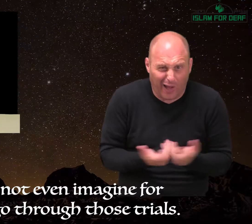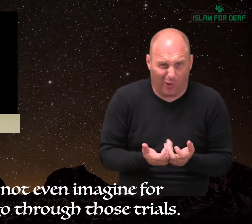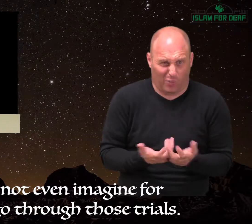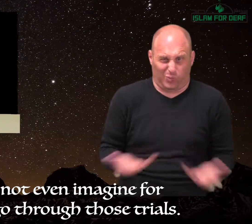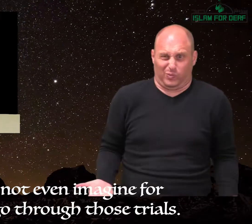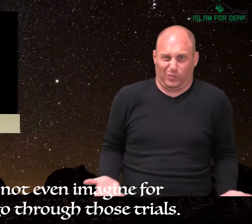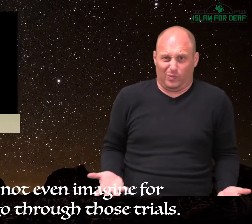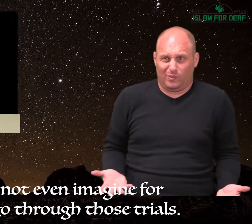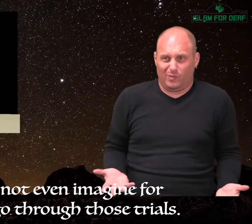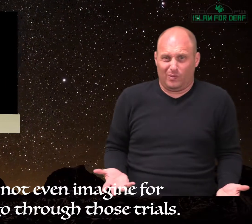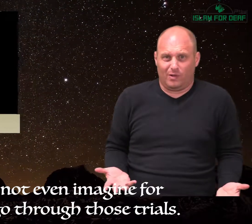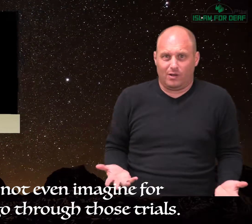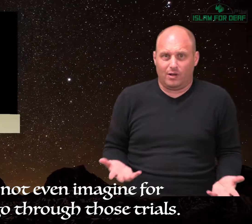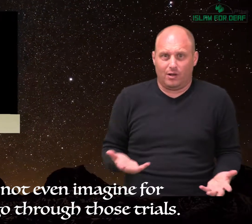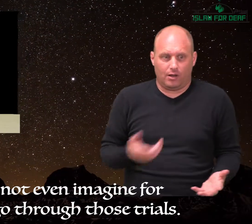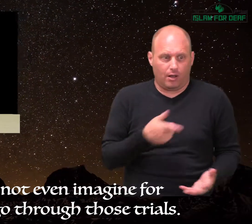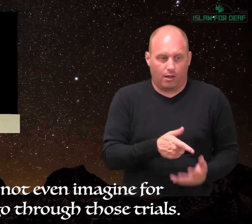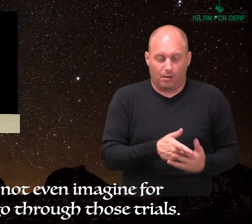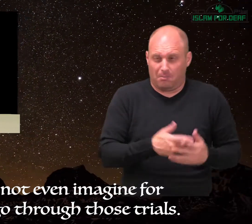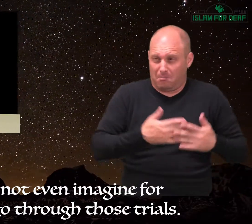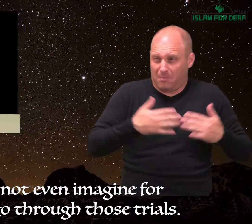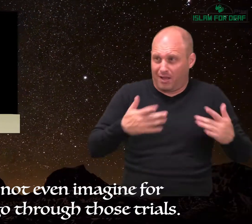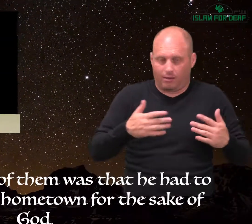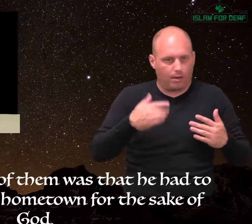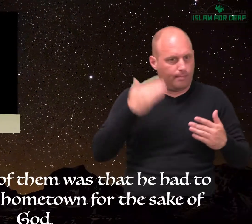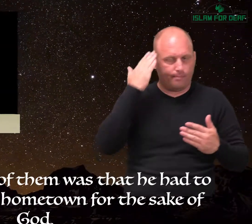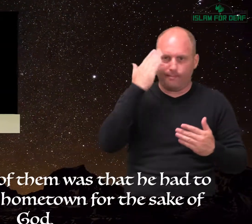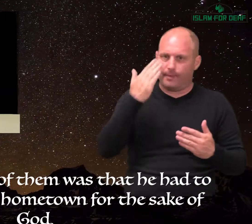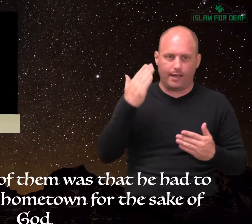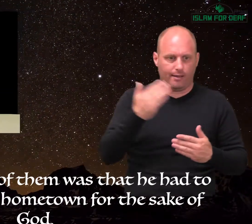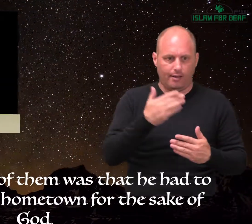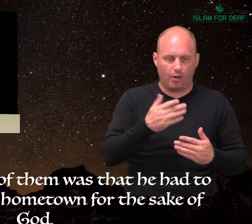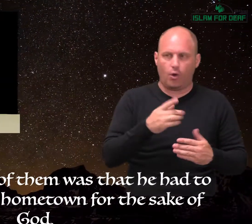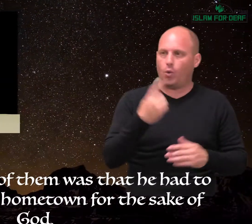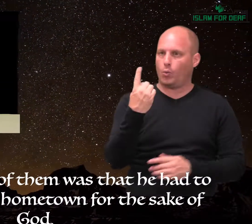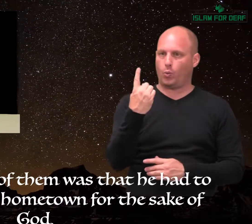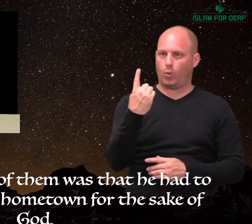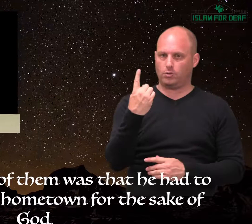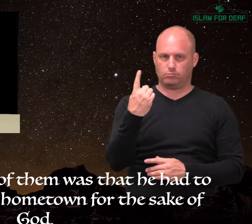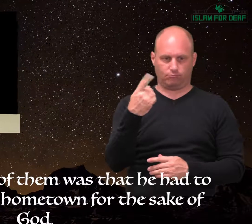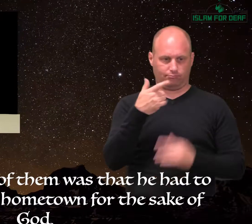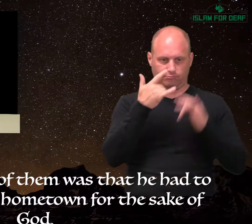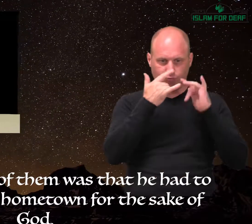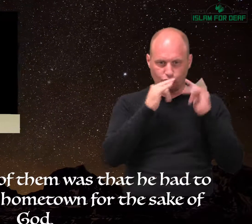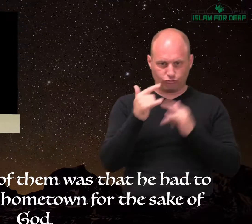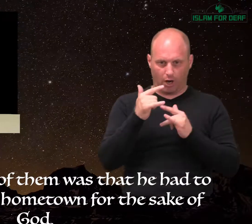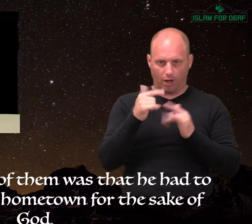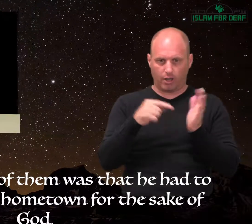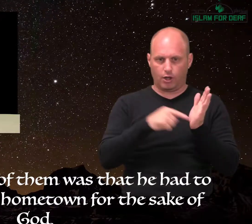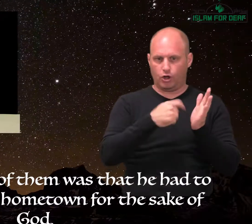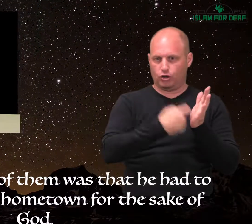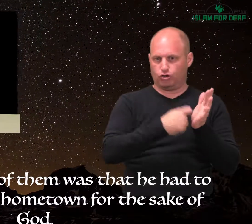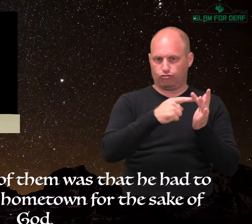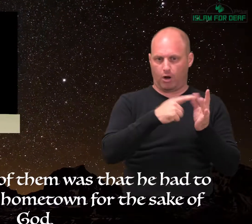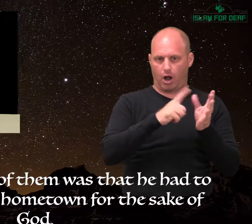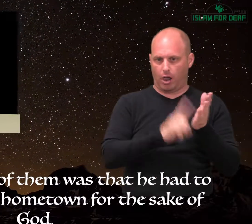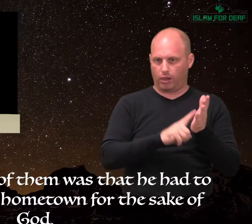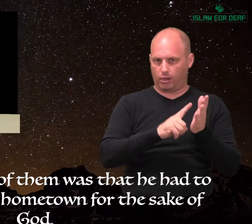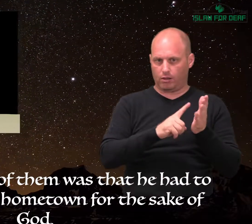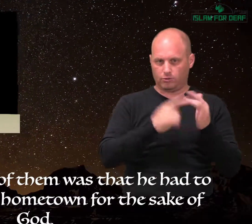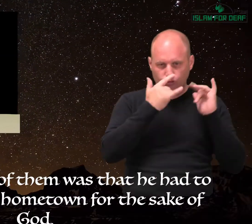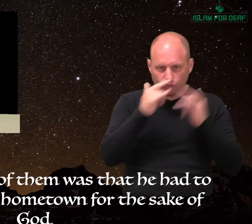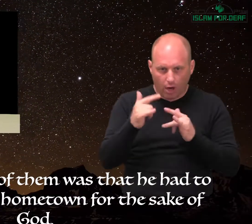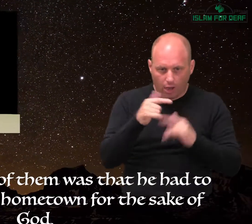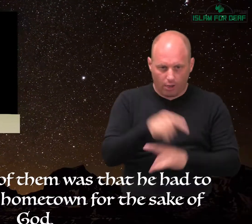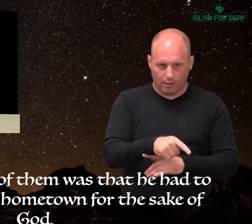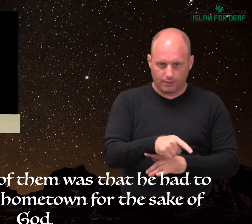alone going through those trials, we cannot even imagine. For example, one of them was that he had to leave his